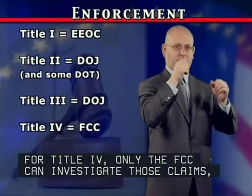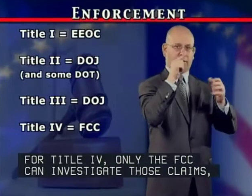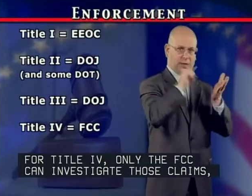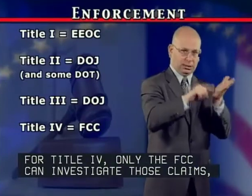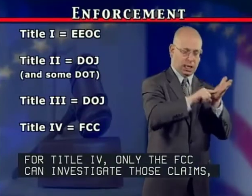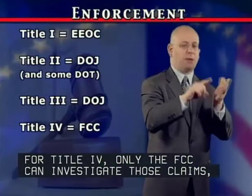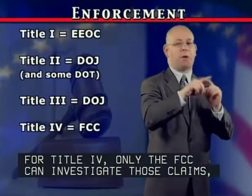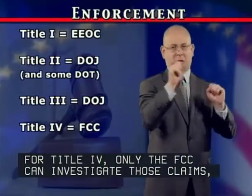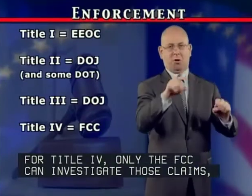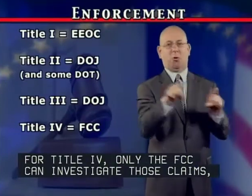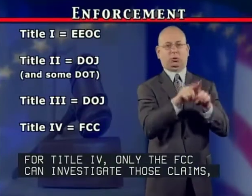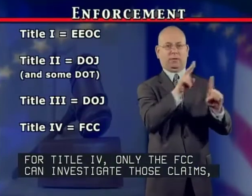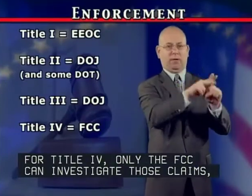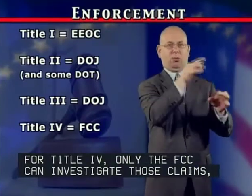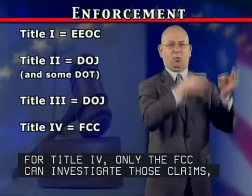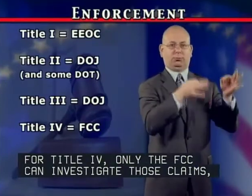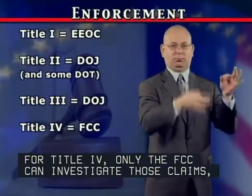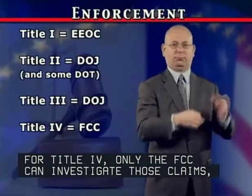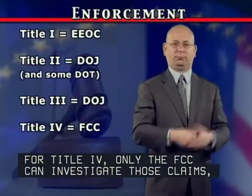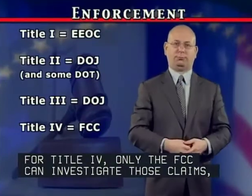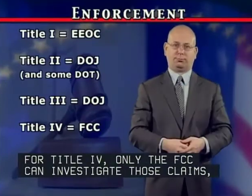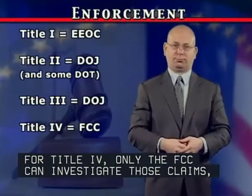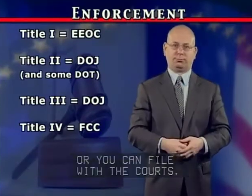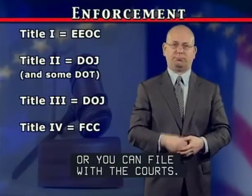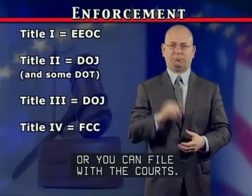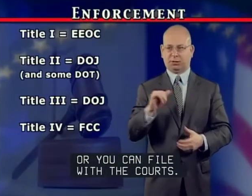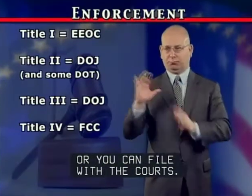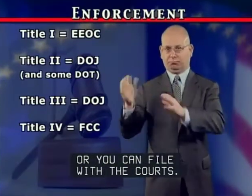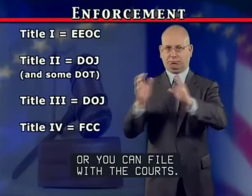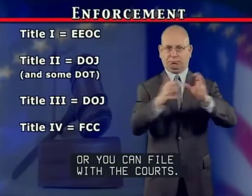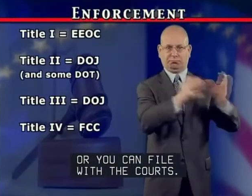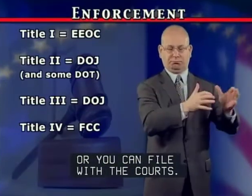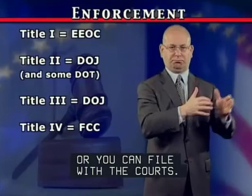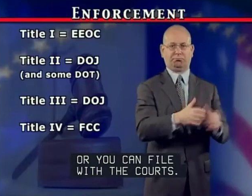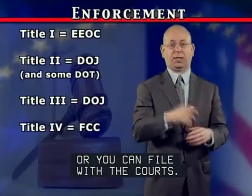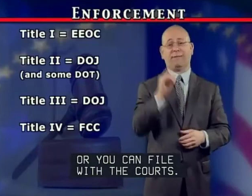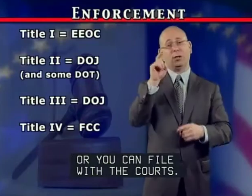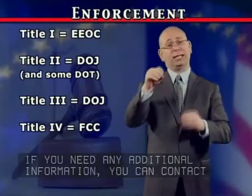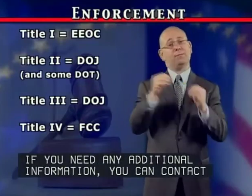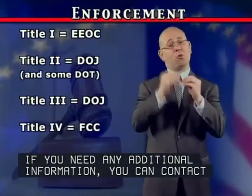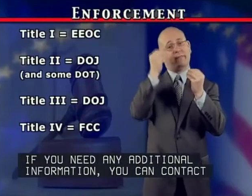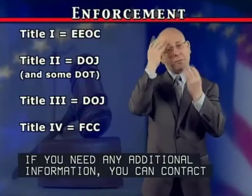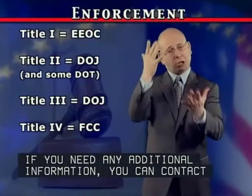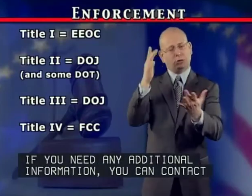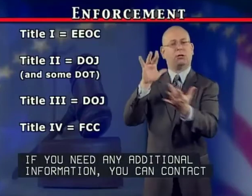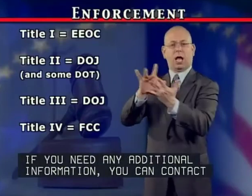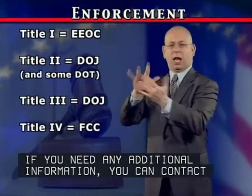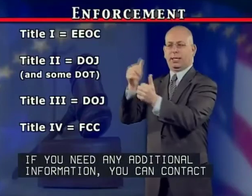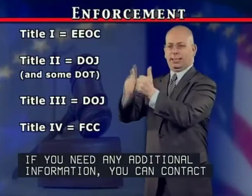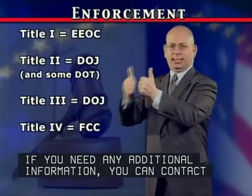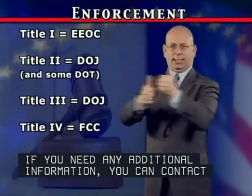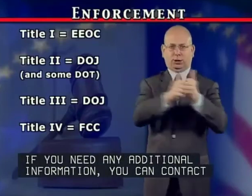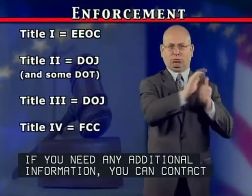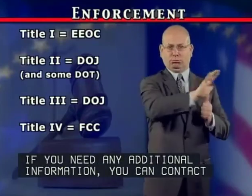IV, only the FCC can investigate those claims, or you can file with the courts. If you need any additional information,